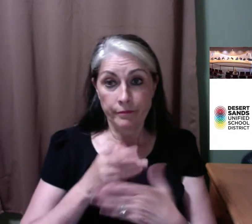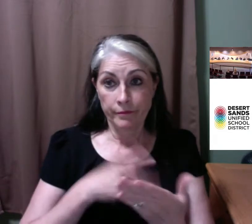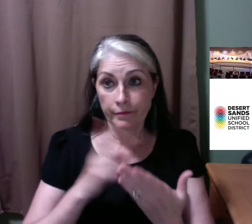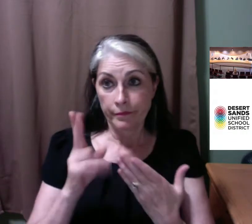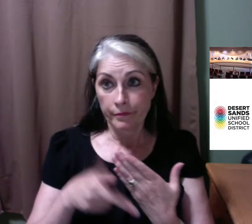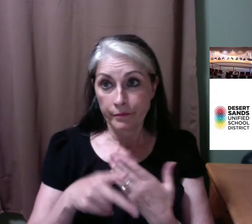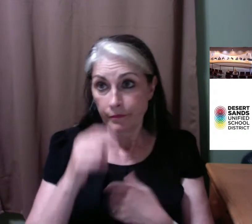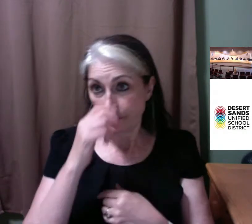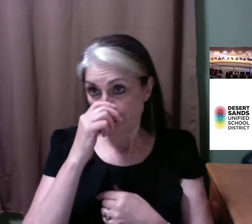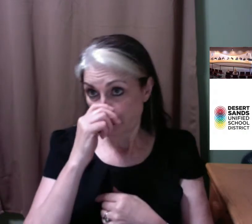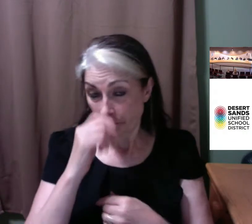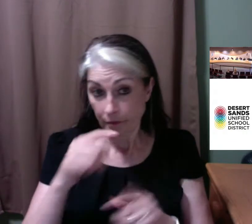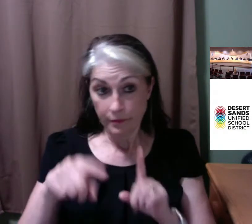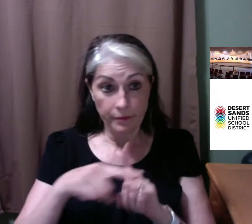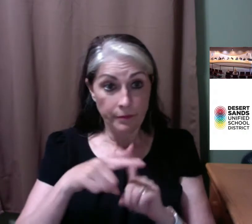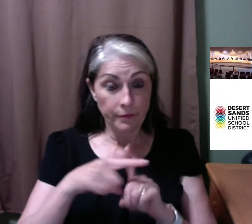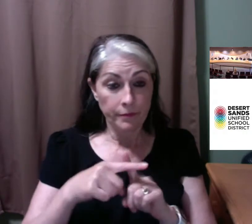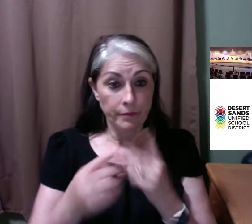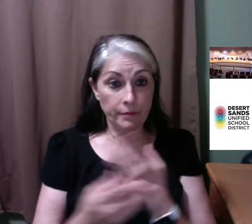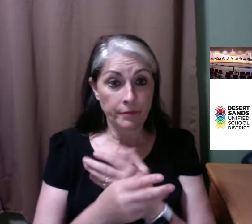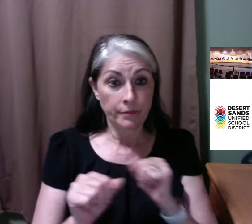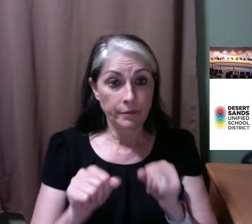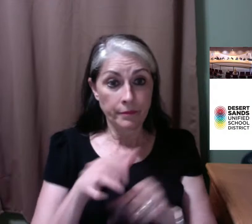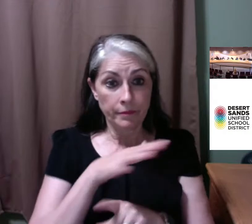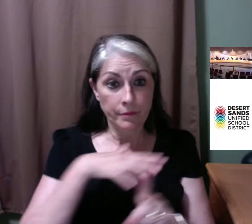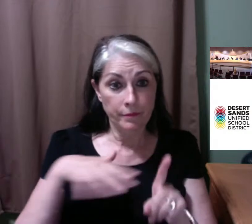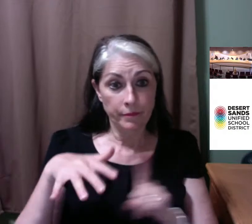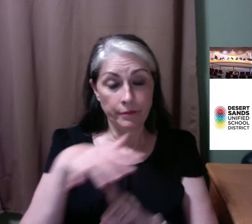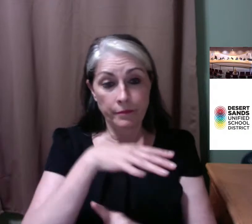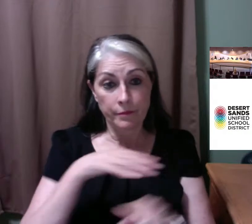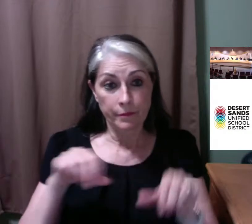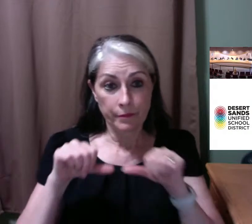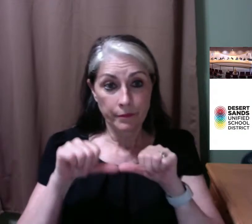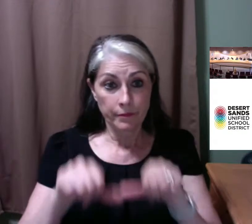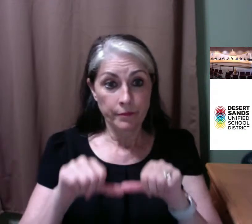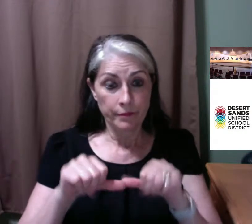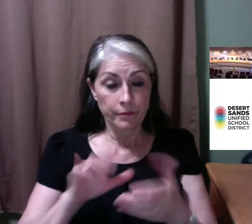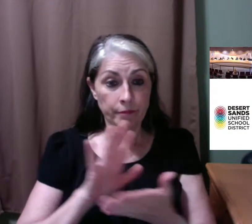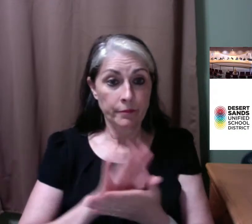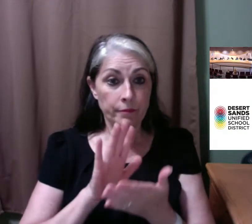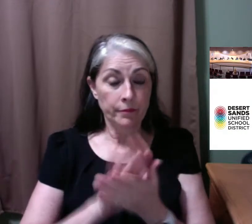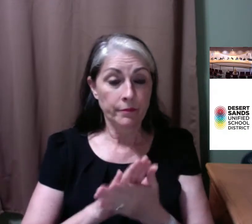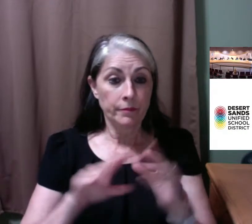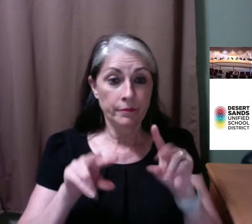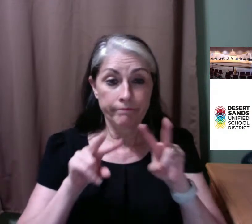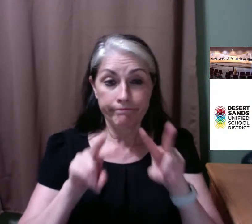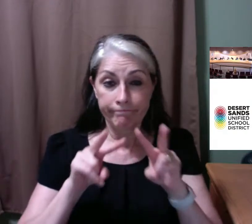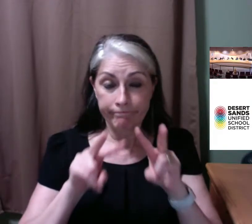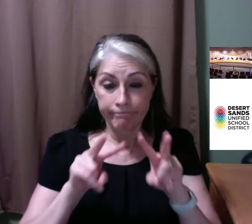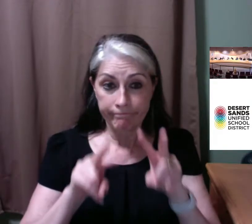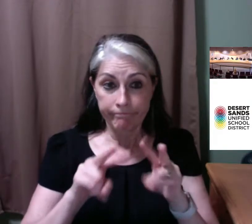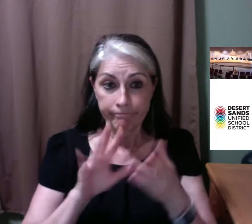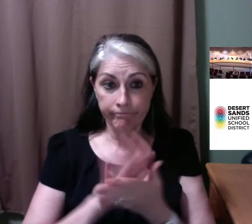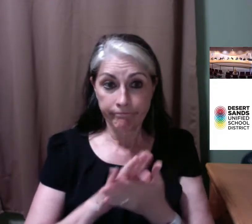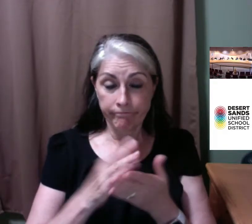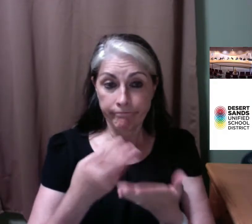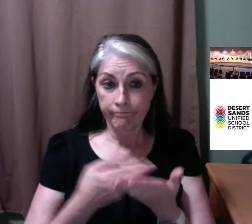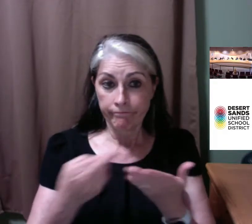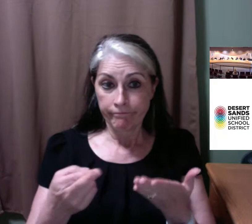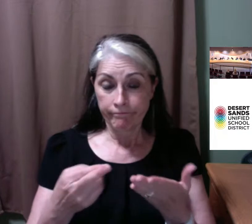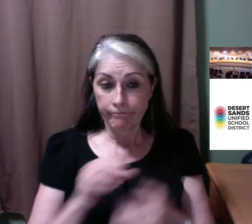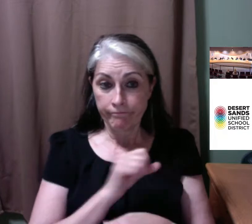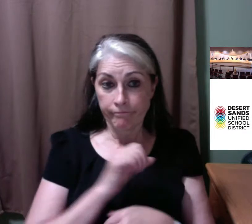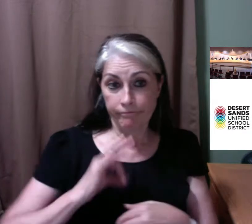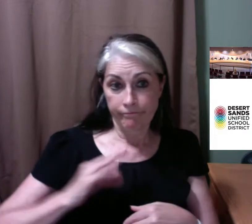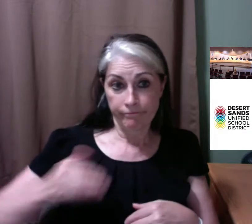programs. Positive and safe environment includes maintaining school site monitors, security, school resource staffing to ensure a sense